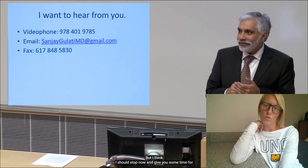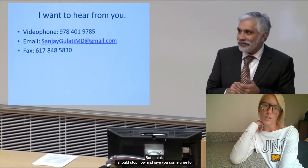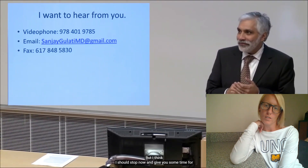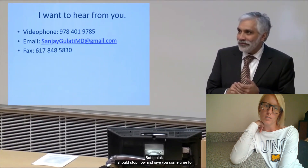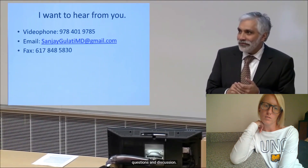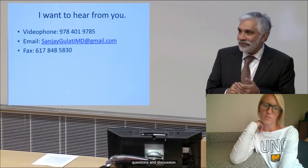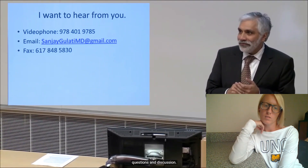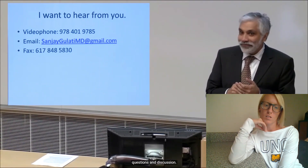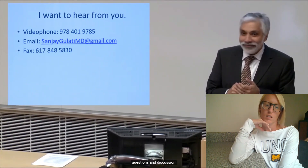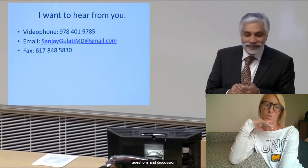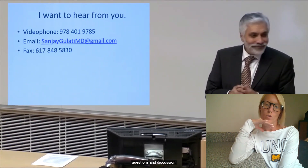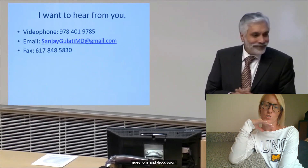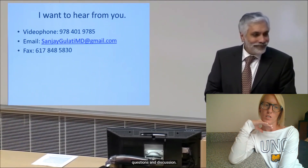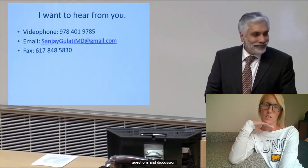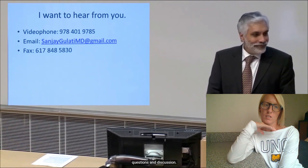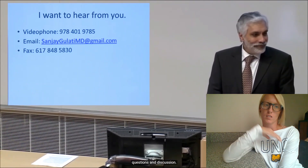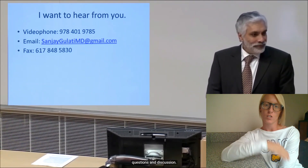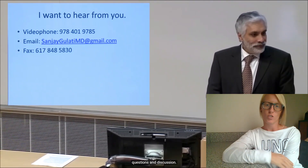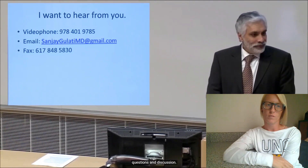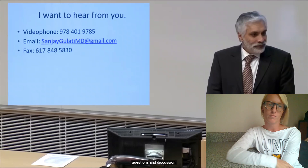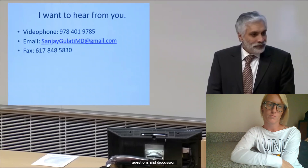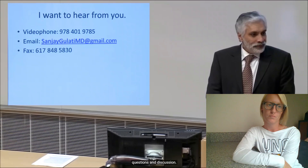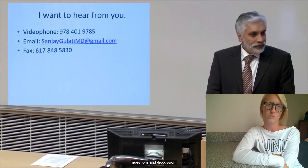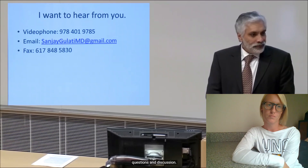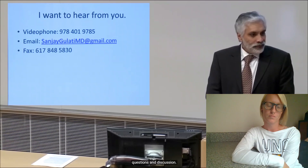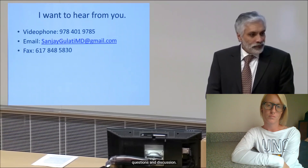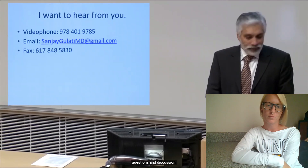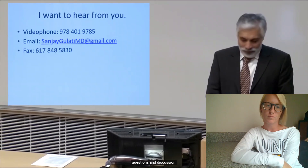for some questions and discussion. Questions and discussion.